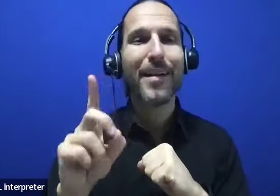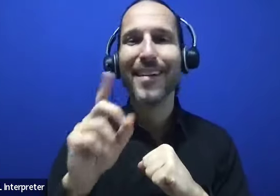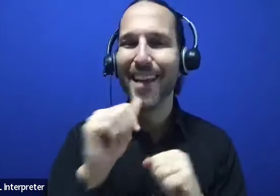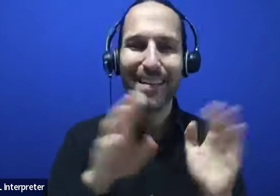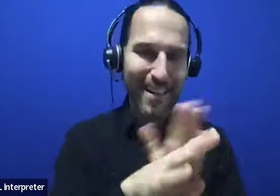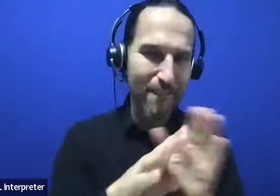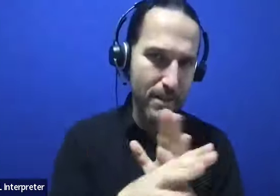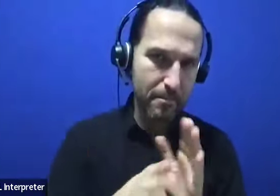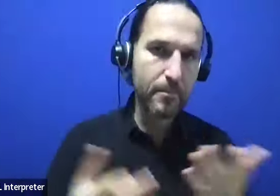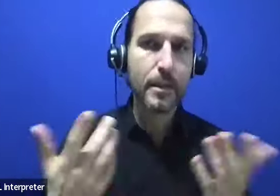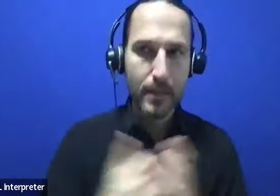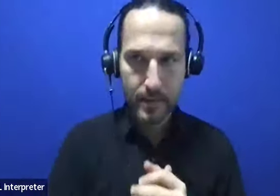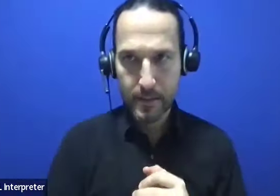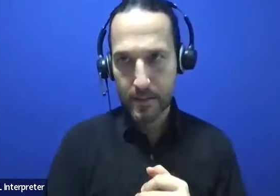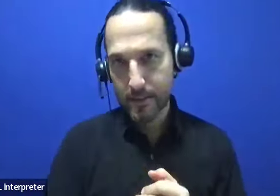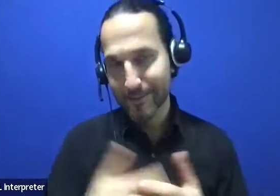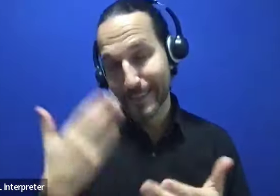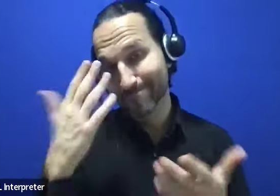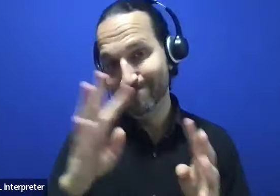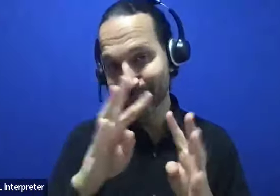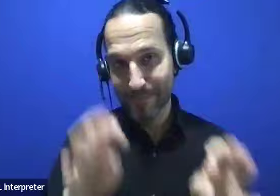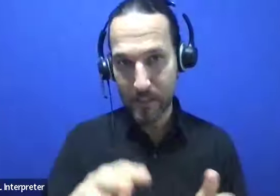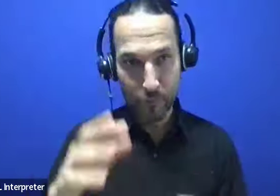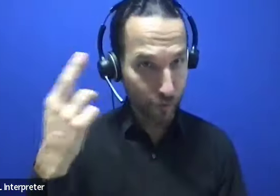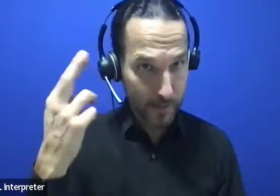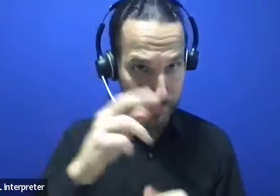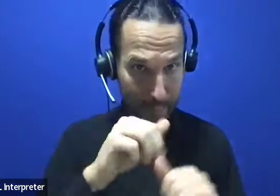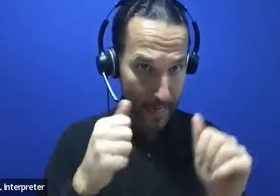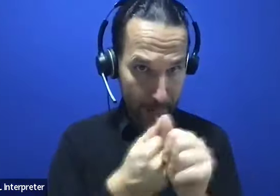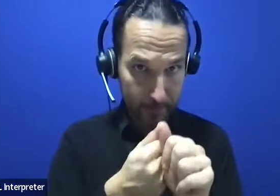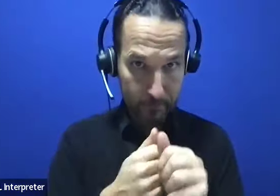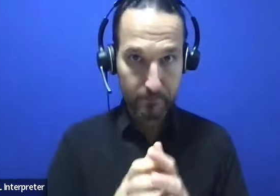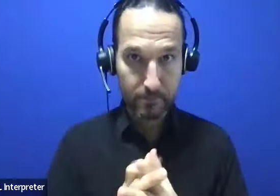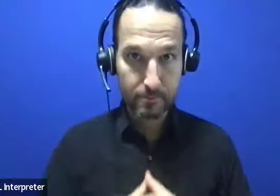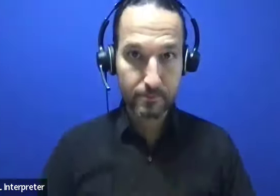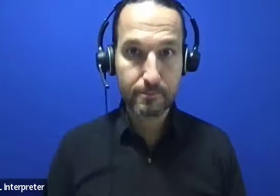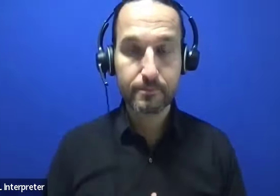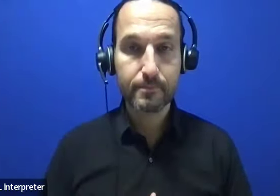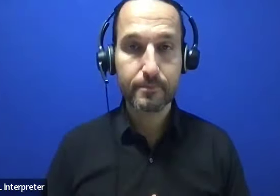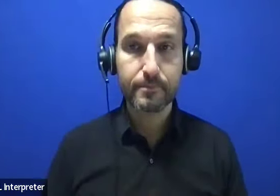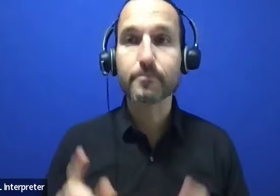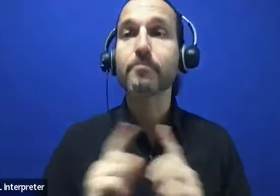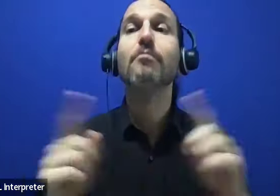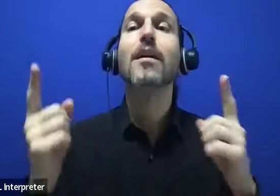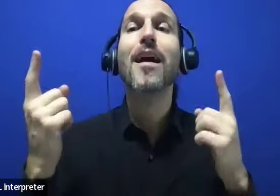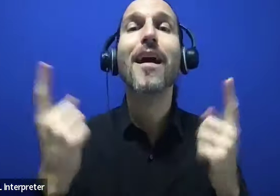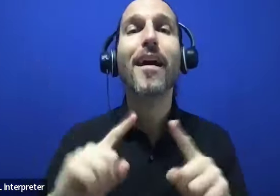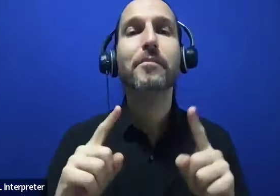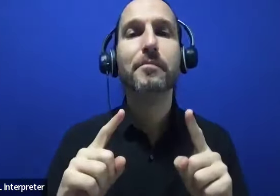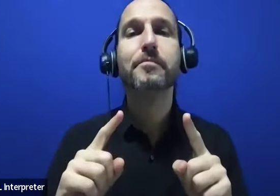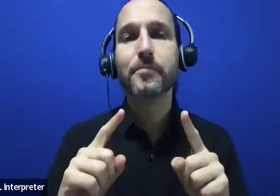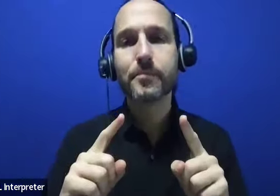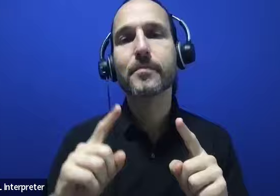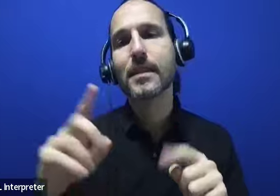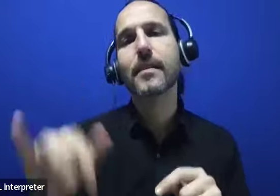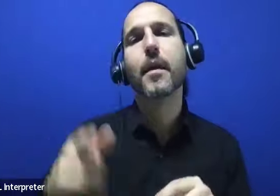go where it's supposed to go. I don't know either. But it ends up meaning that